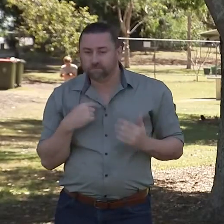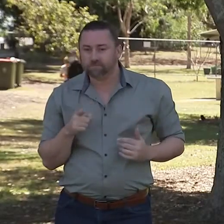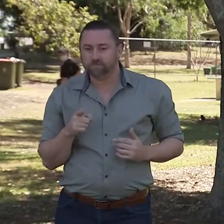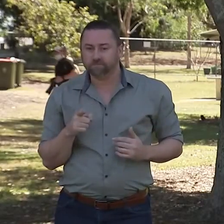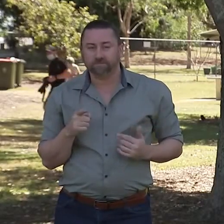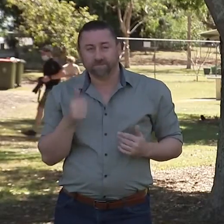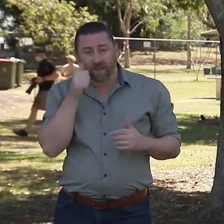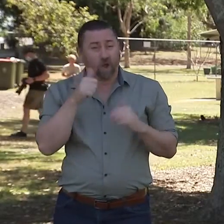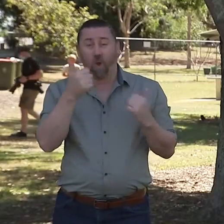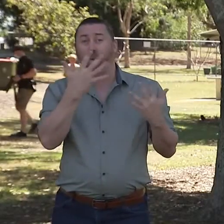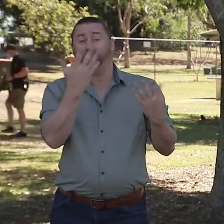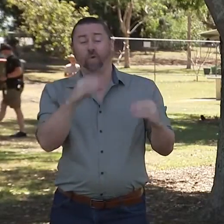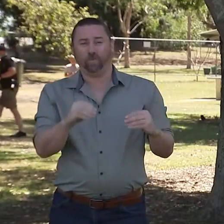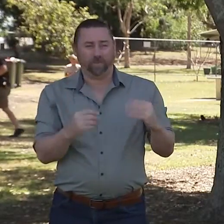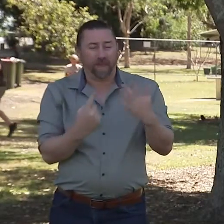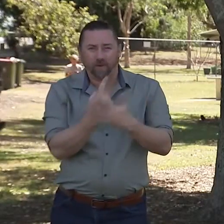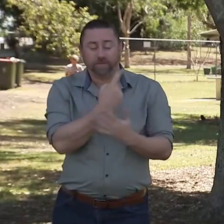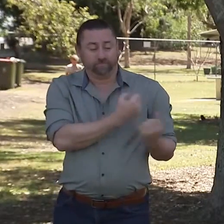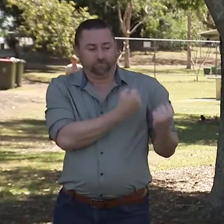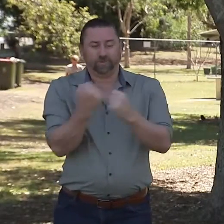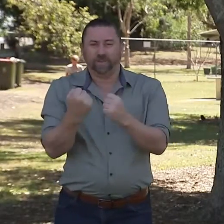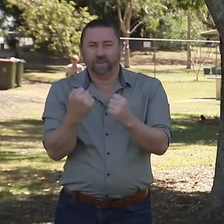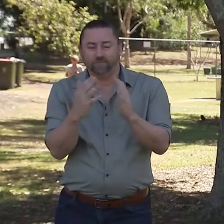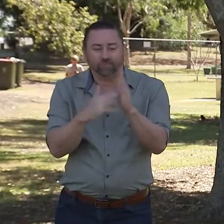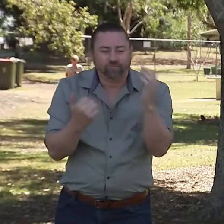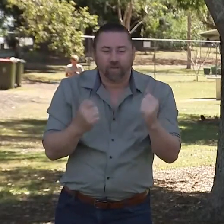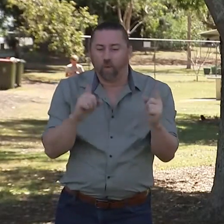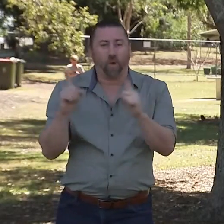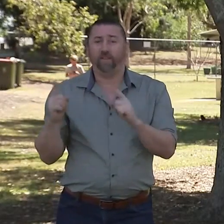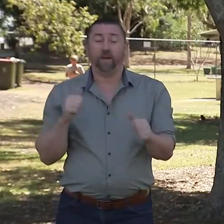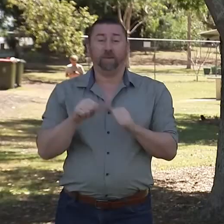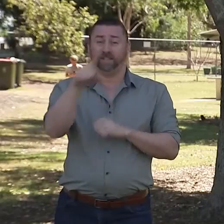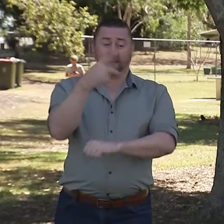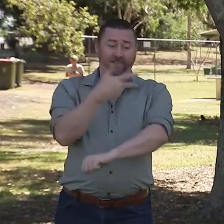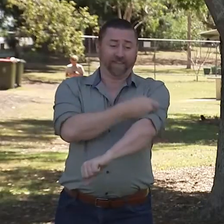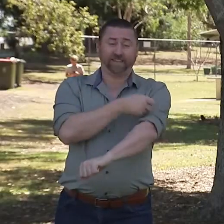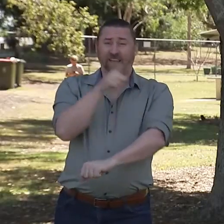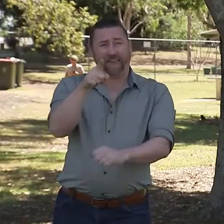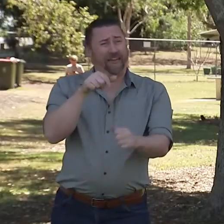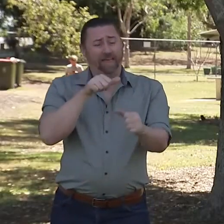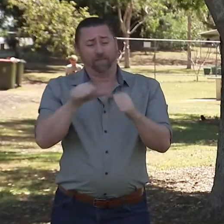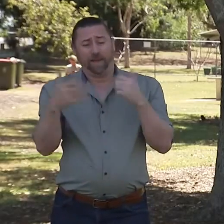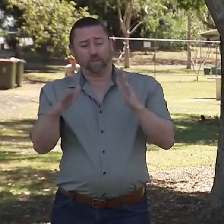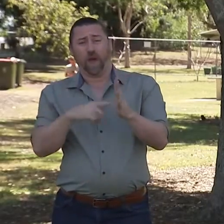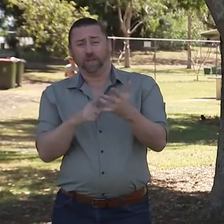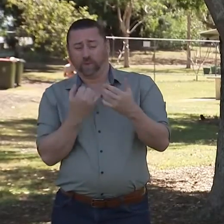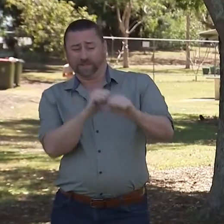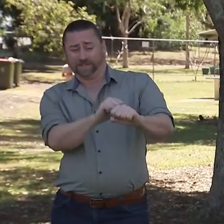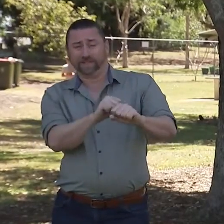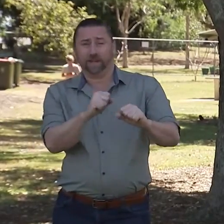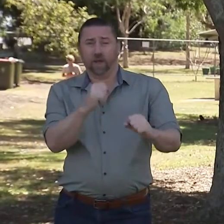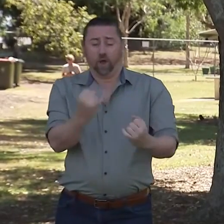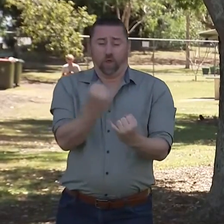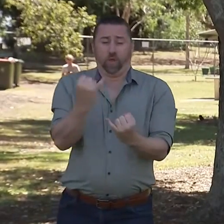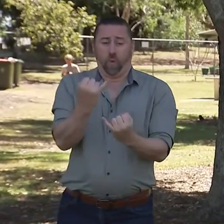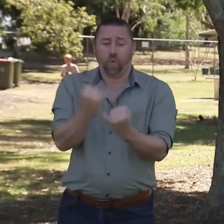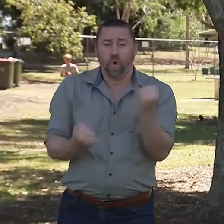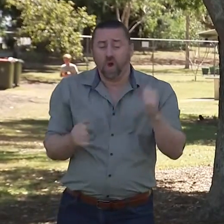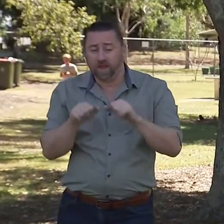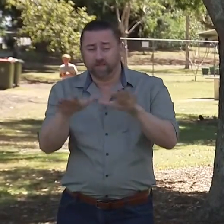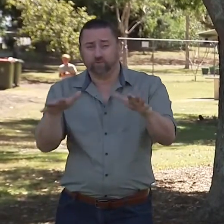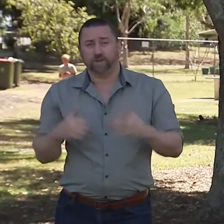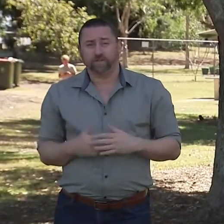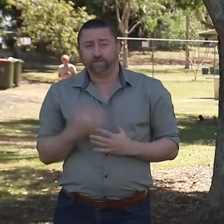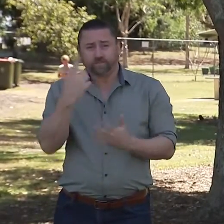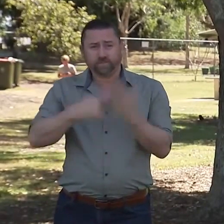week. Now is the time, Queensland, to go and get vaccinated. If there's one thing you can do to not just protect